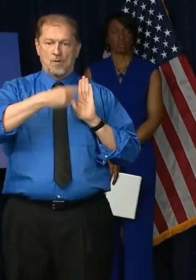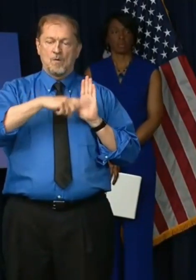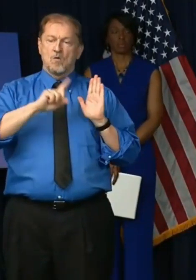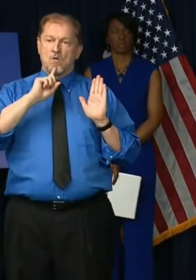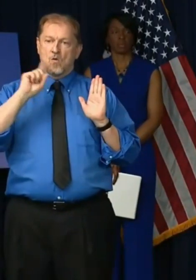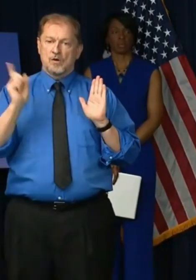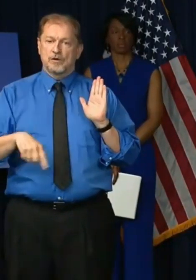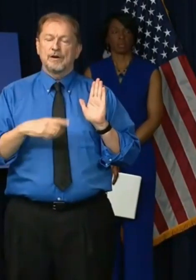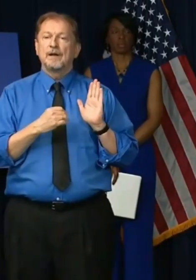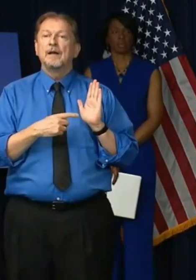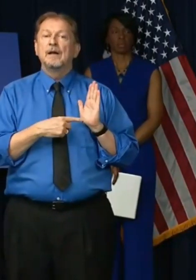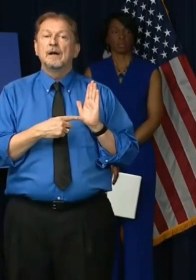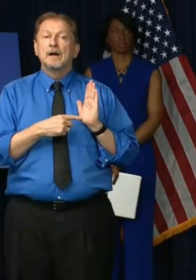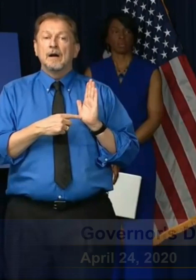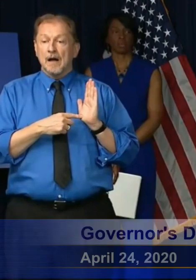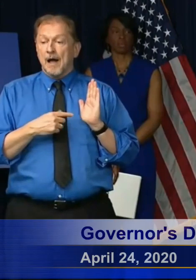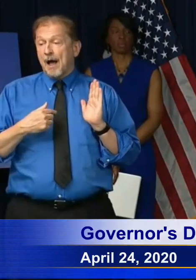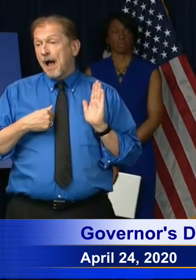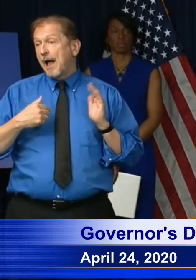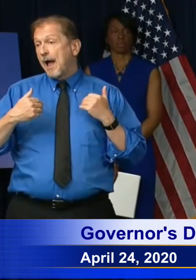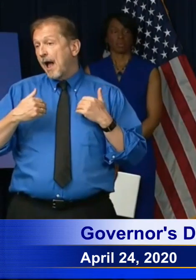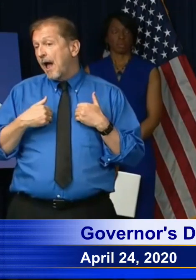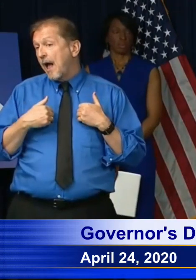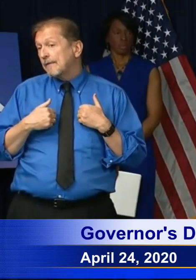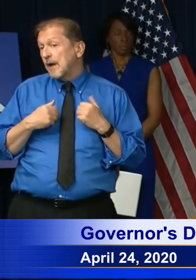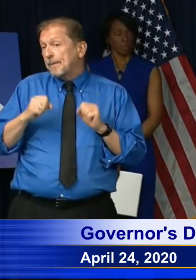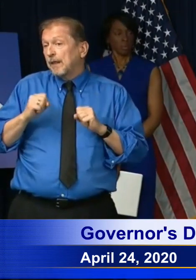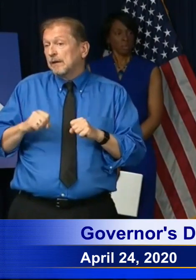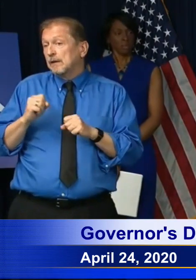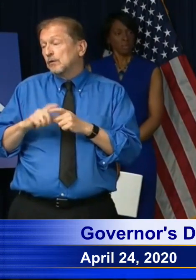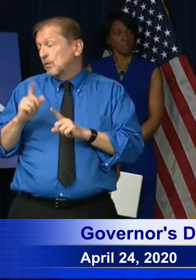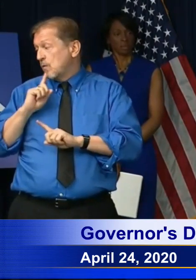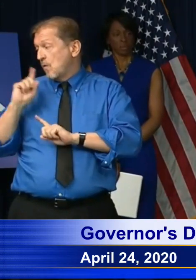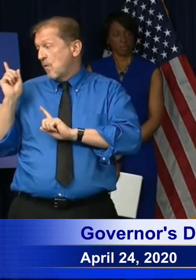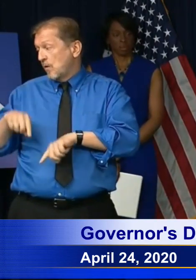and I have enforcement mechanisms